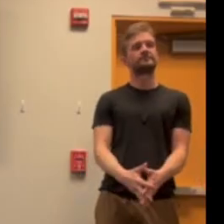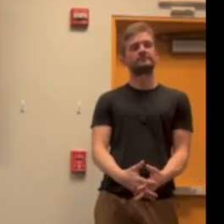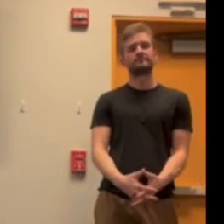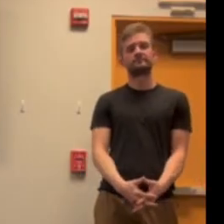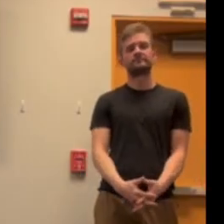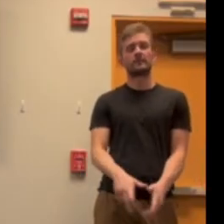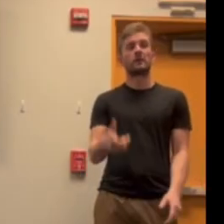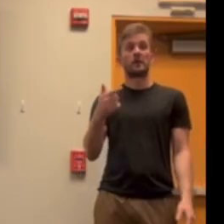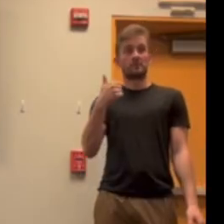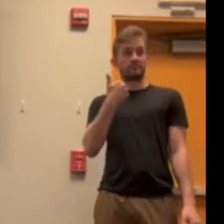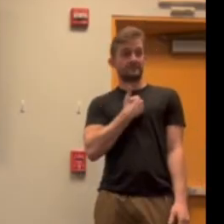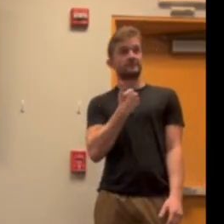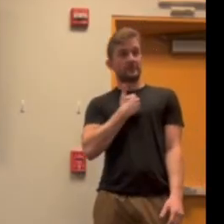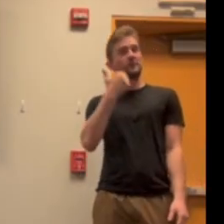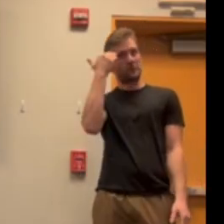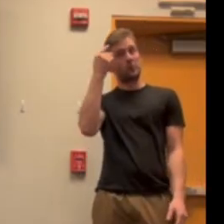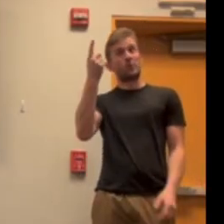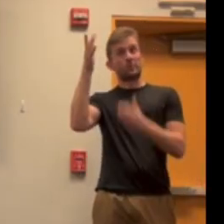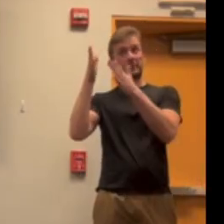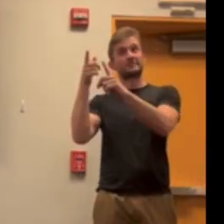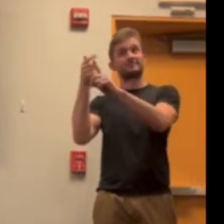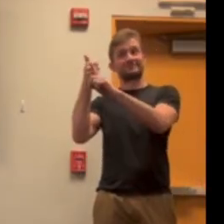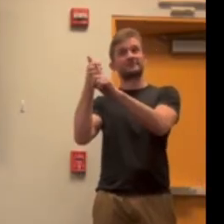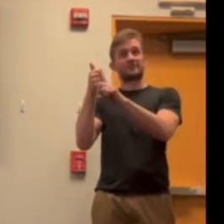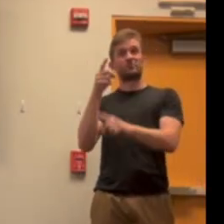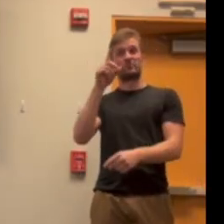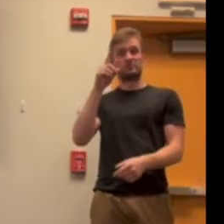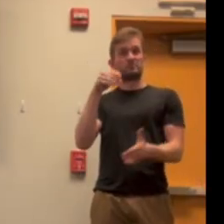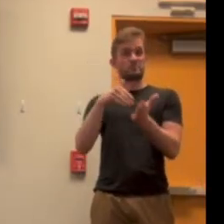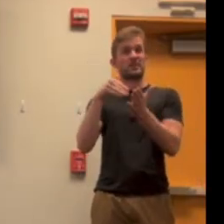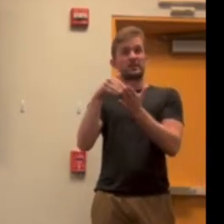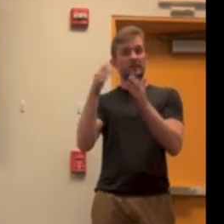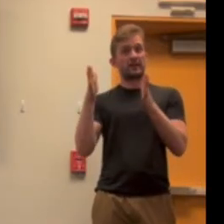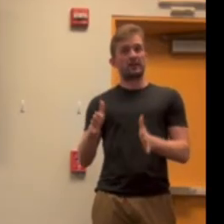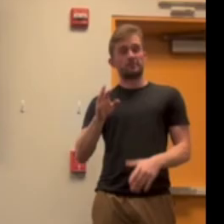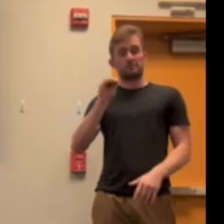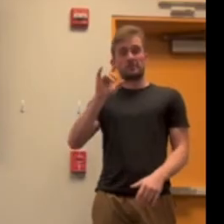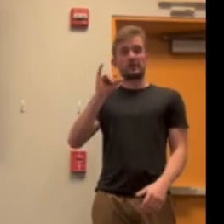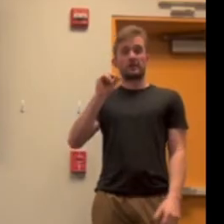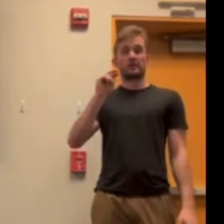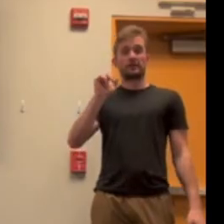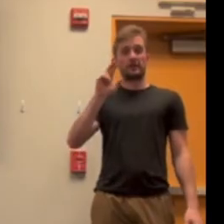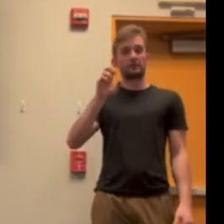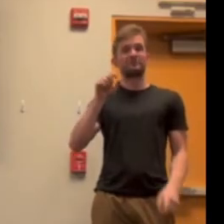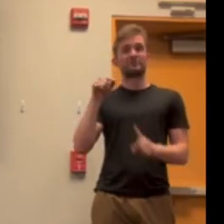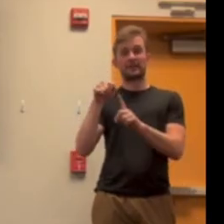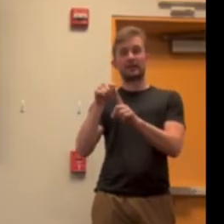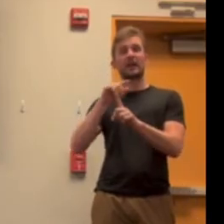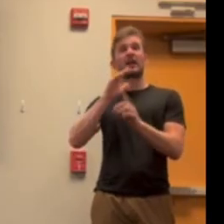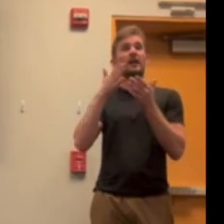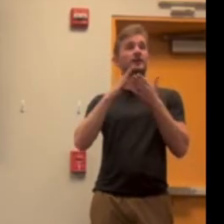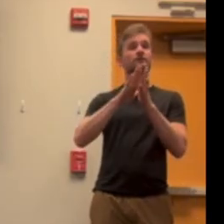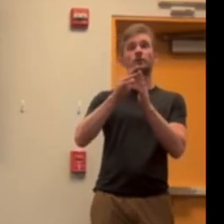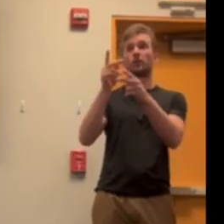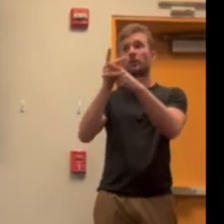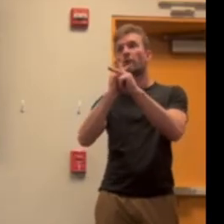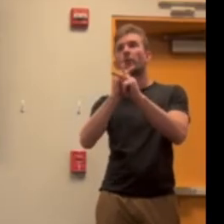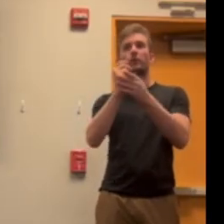and never took out a loan, never even started getting credit cards because they had money to pay in cash the whole time. And then all